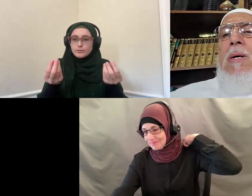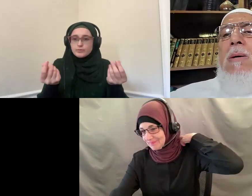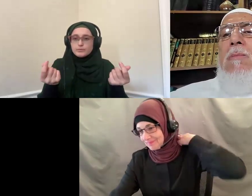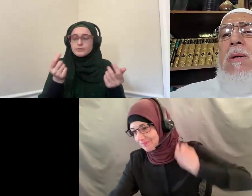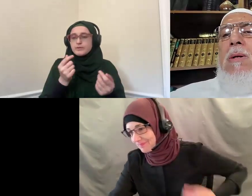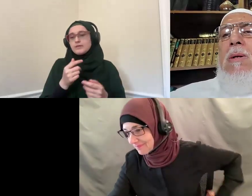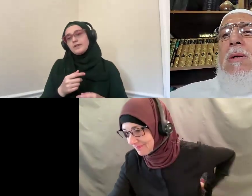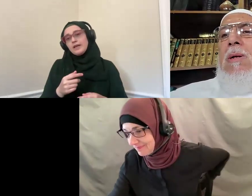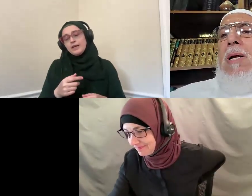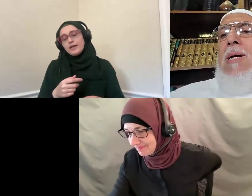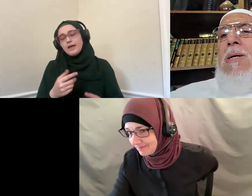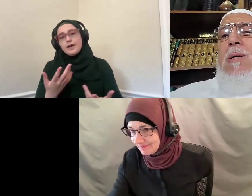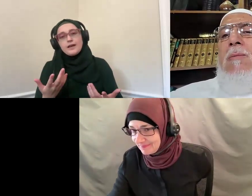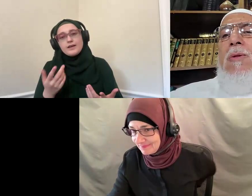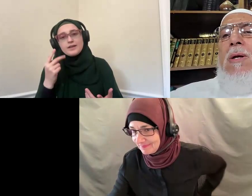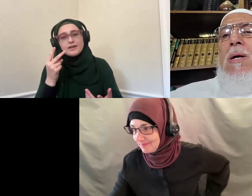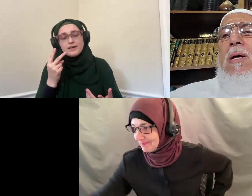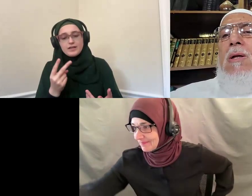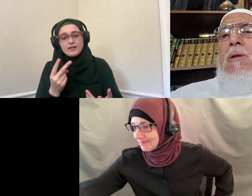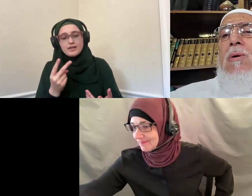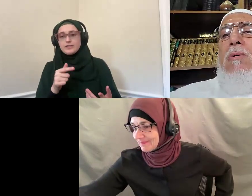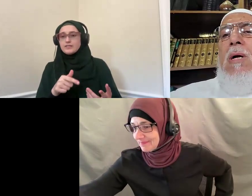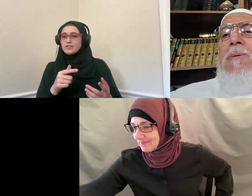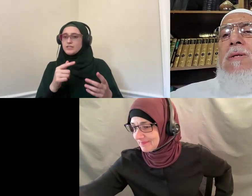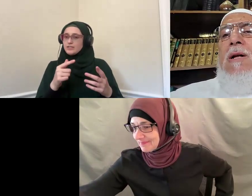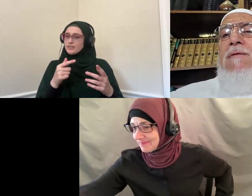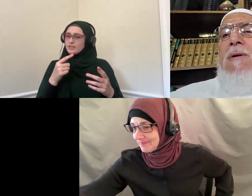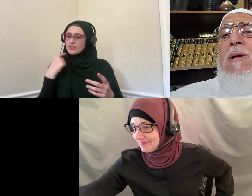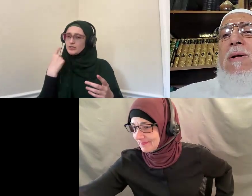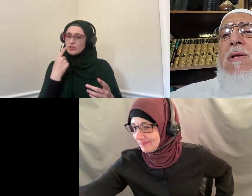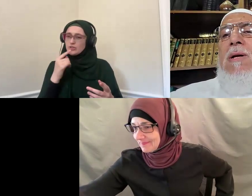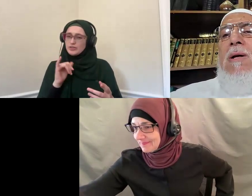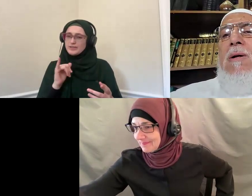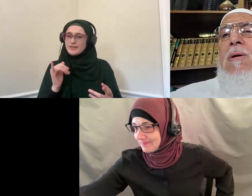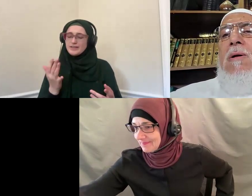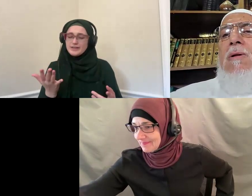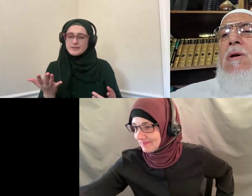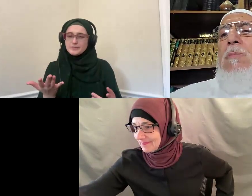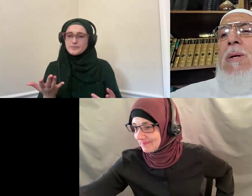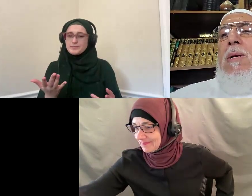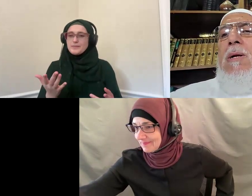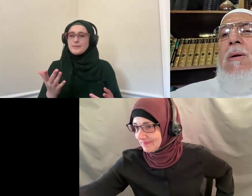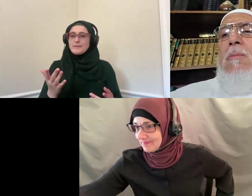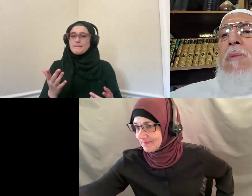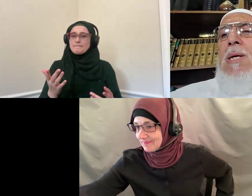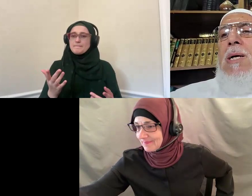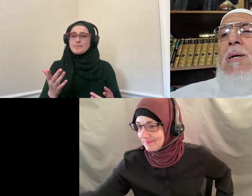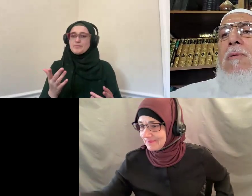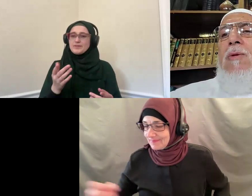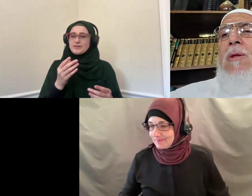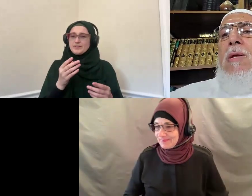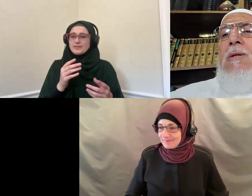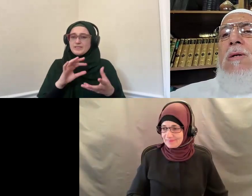will become like a thrown up stuff in the open,